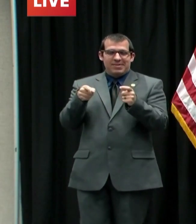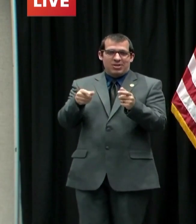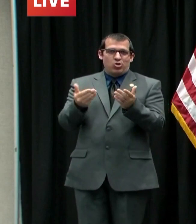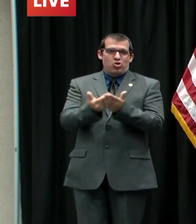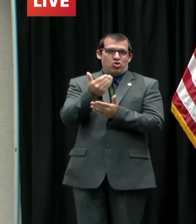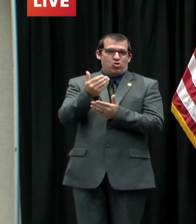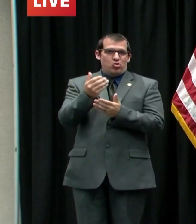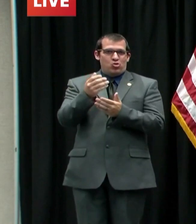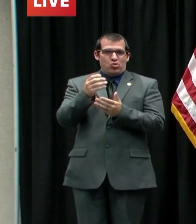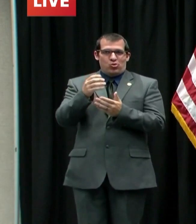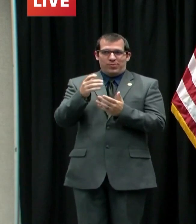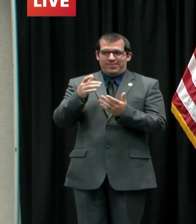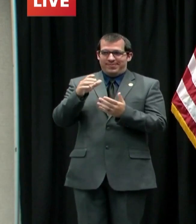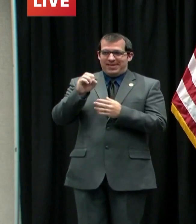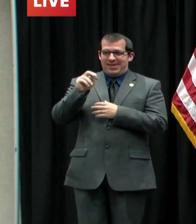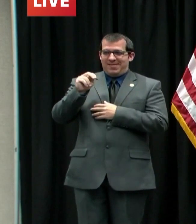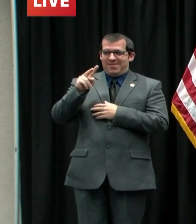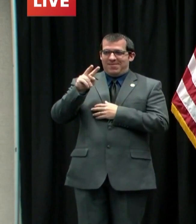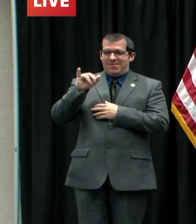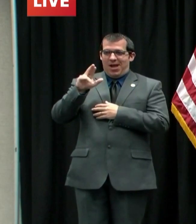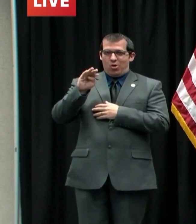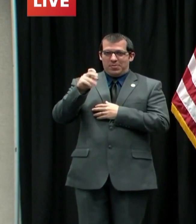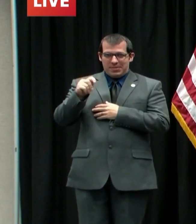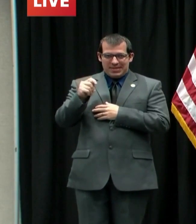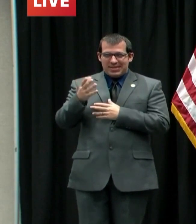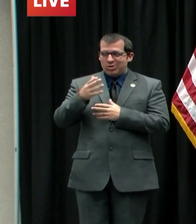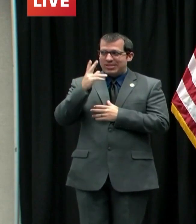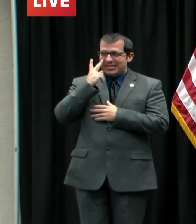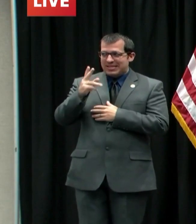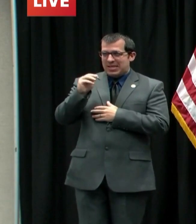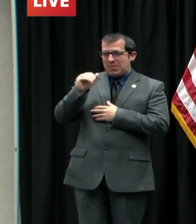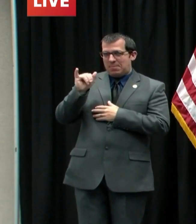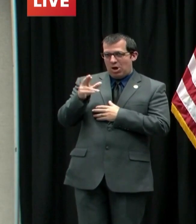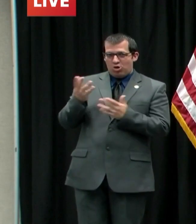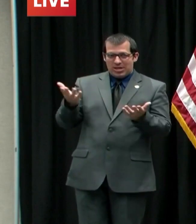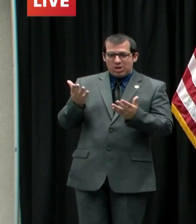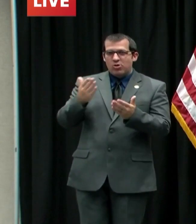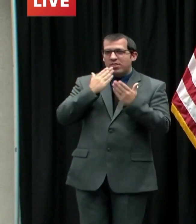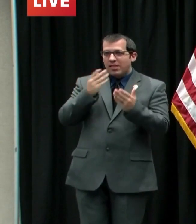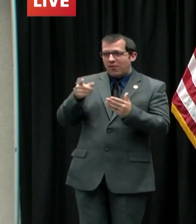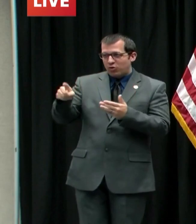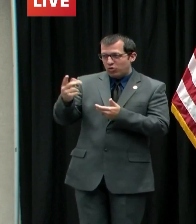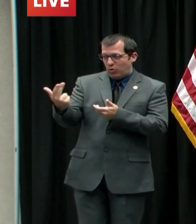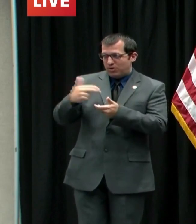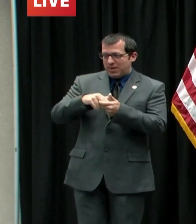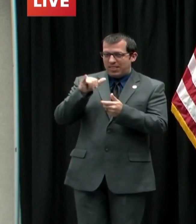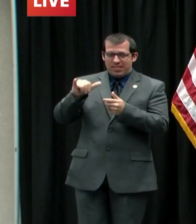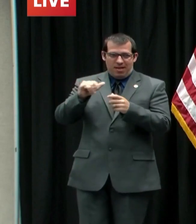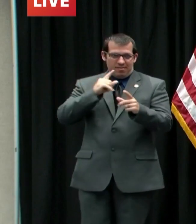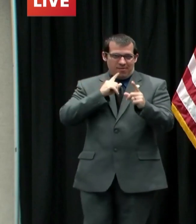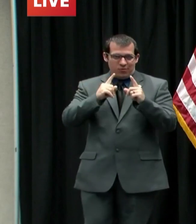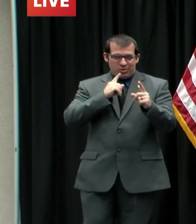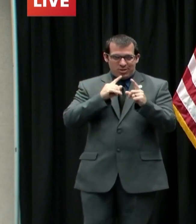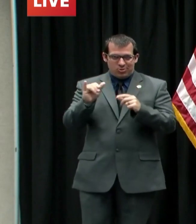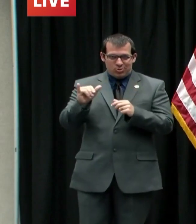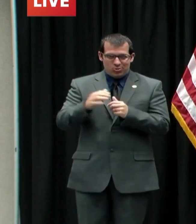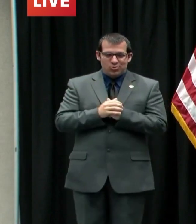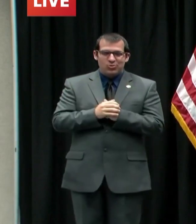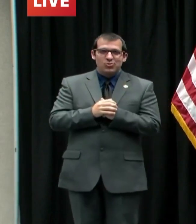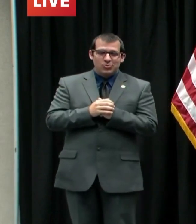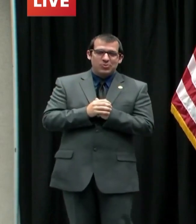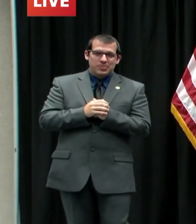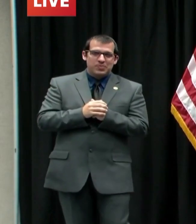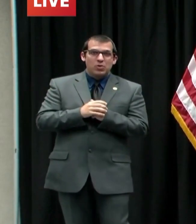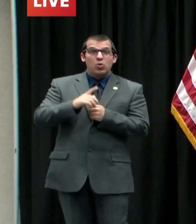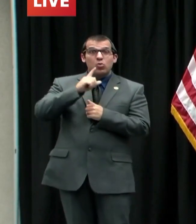very proud of you and I see the mayor. Thank you for participating in that conversation.